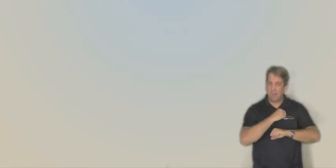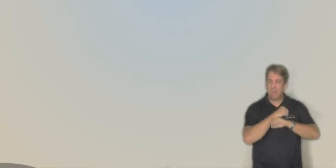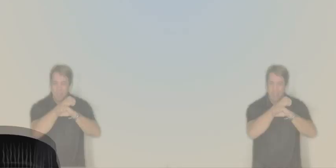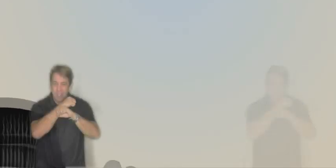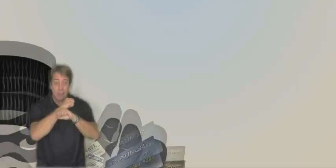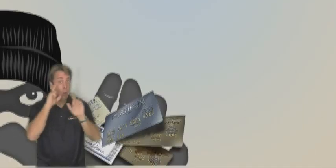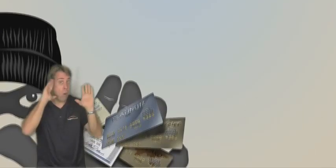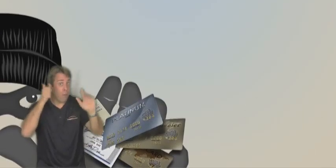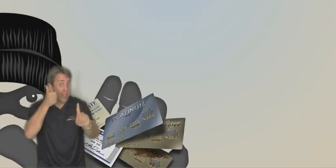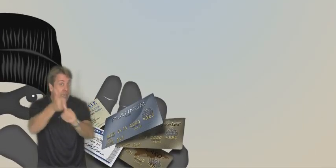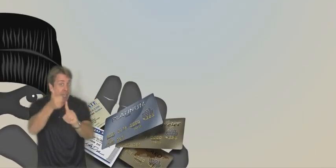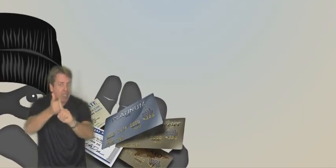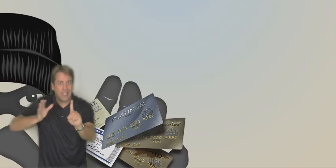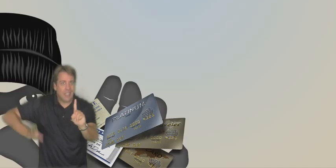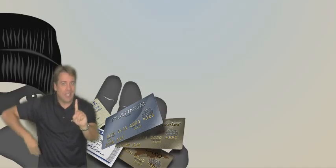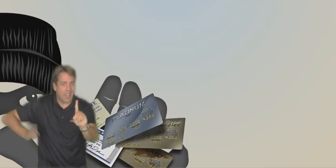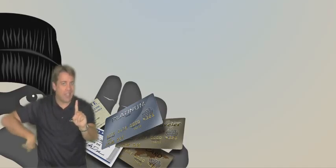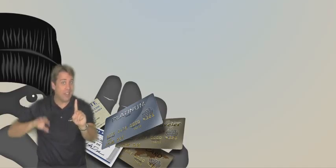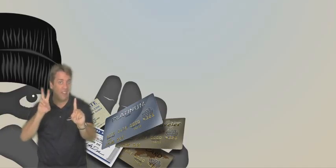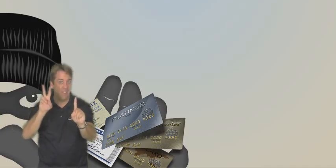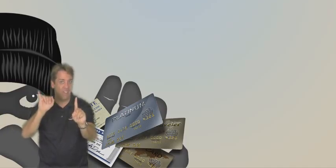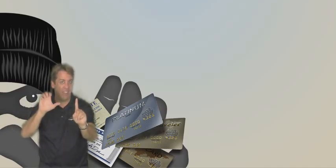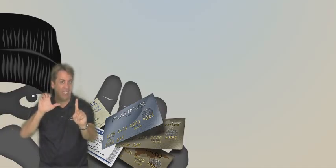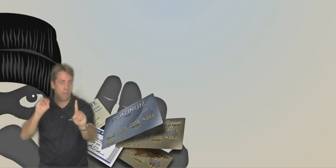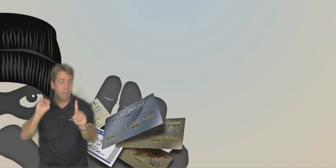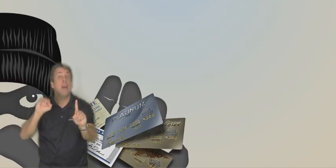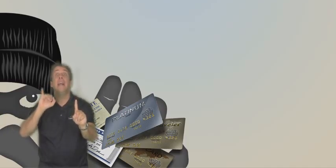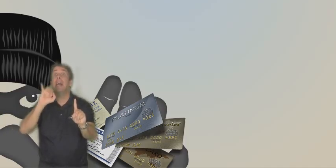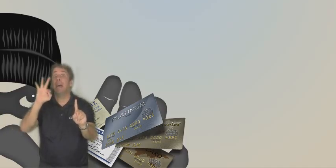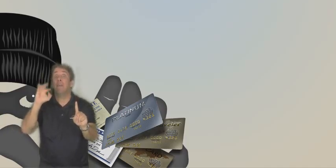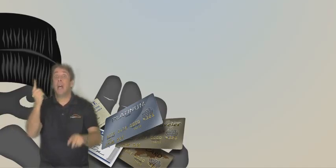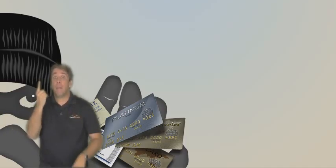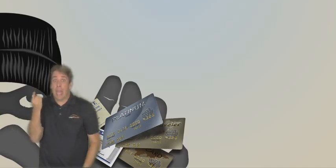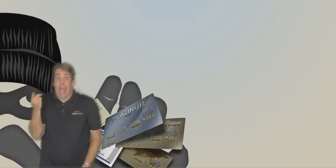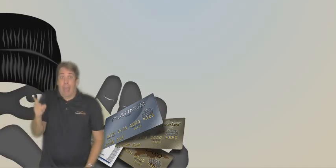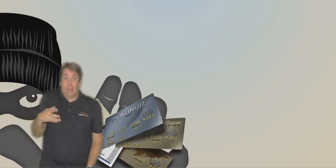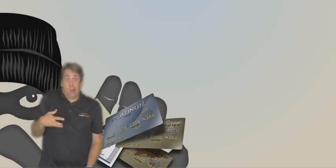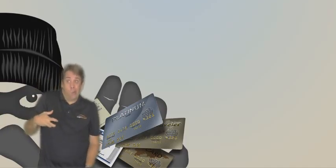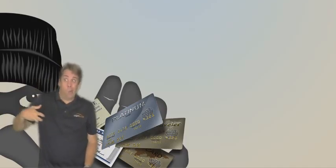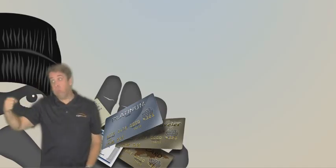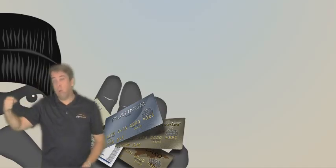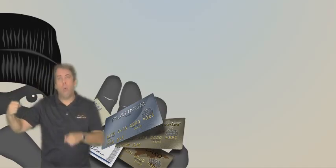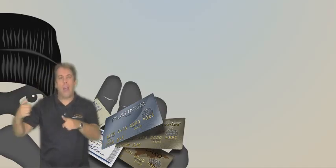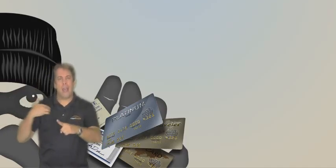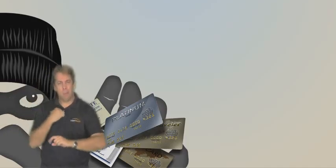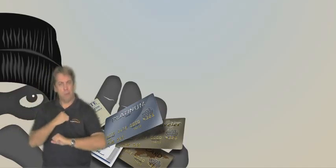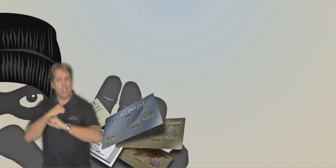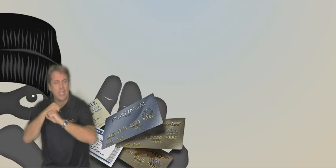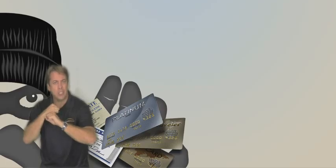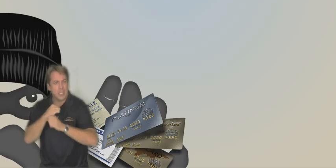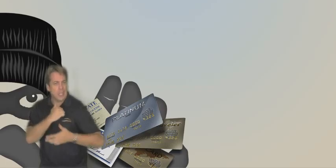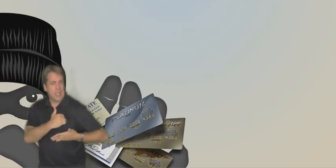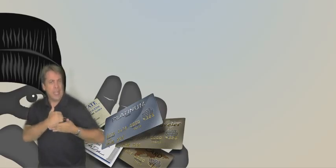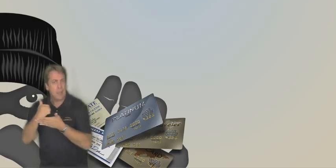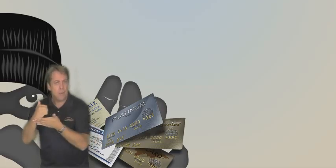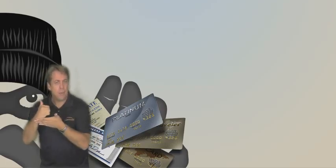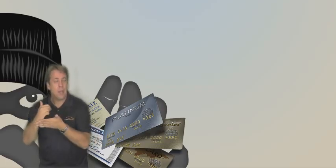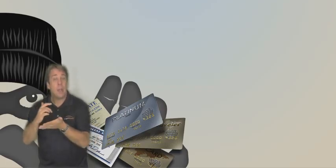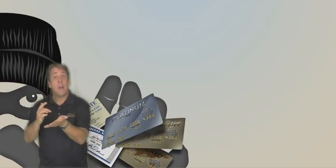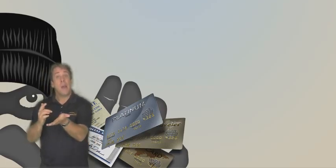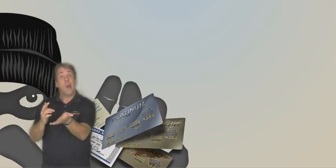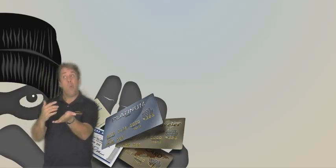theft. Now, hopefully you haven't been a victim yet, but wouldn't it be nice to know that if you were, you'd have some protection and